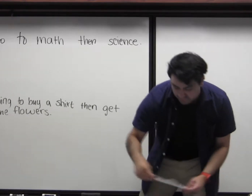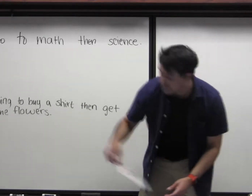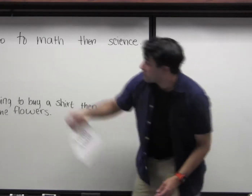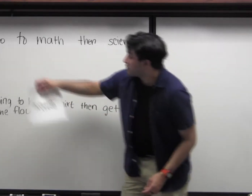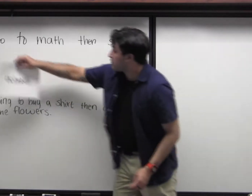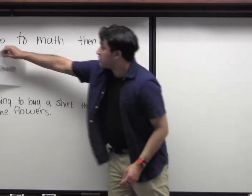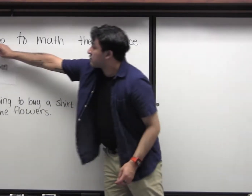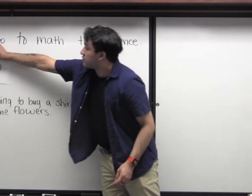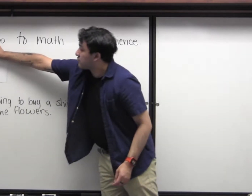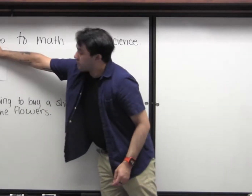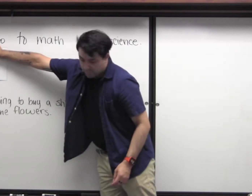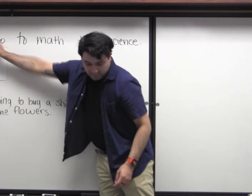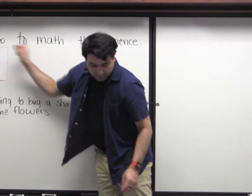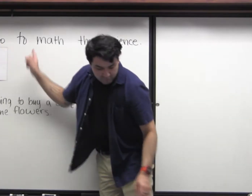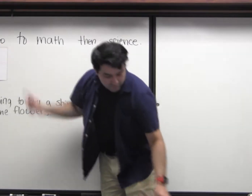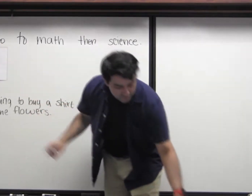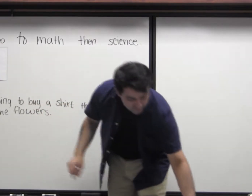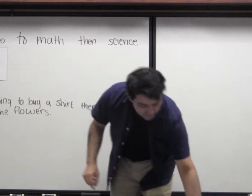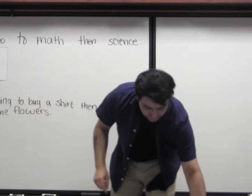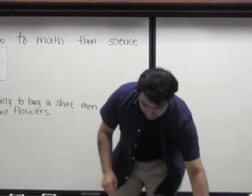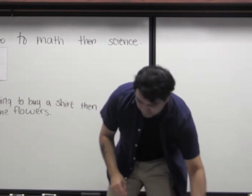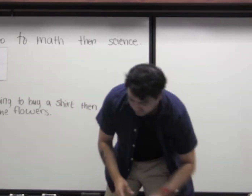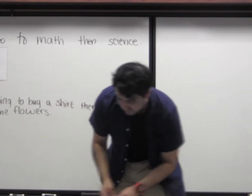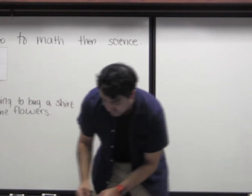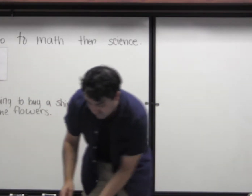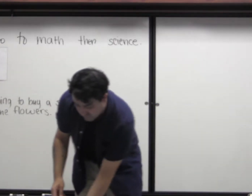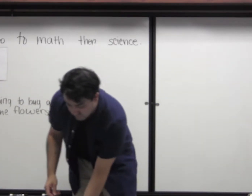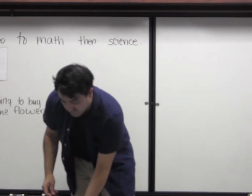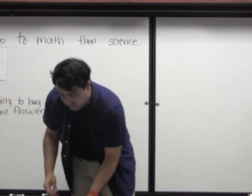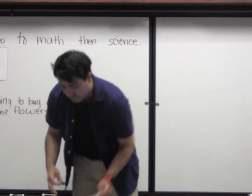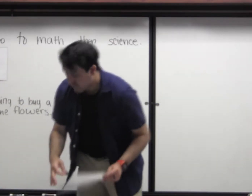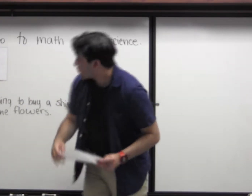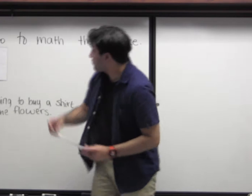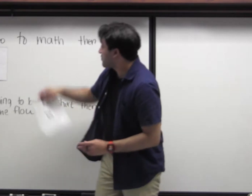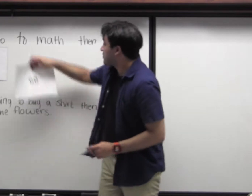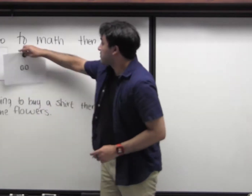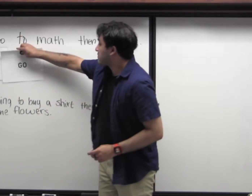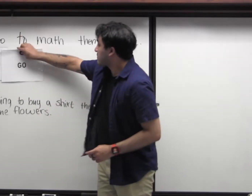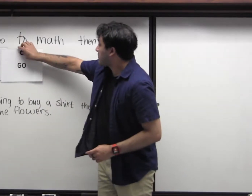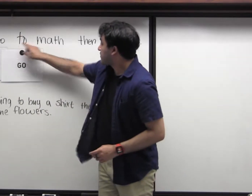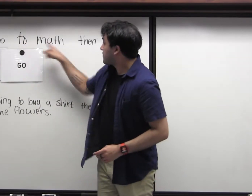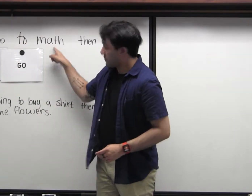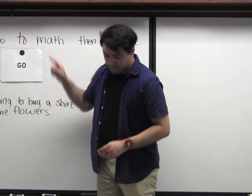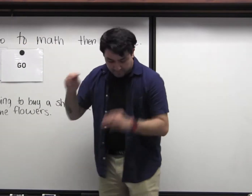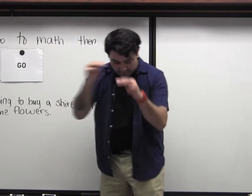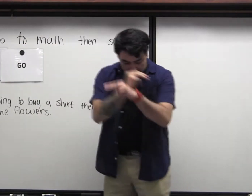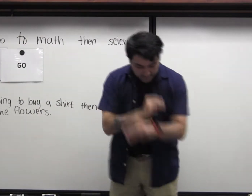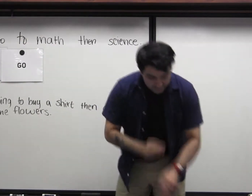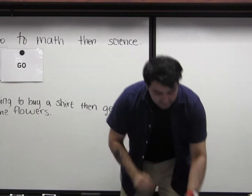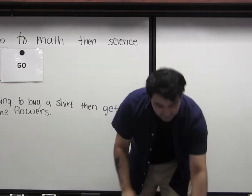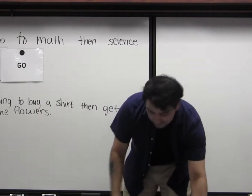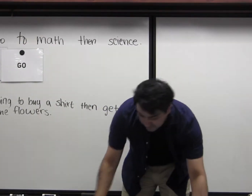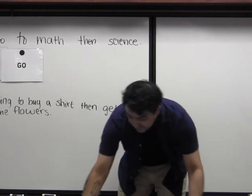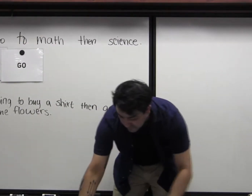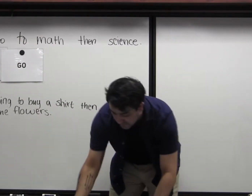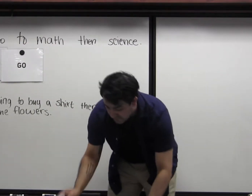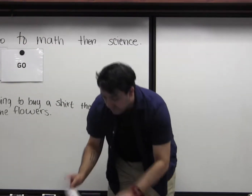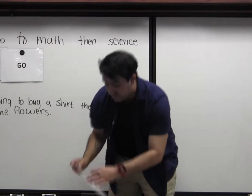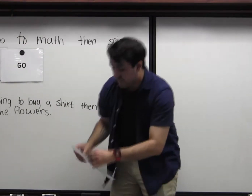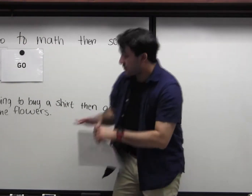just start putting up all of our posters. Hopefully by this point we are confident in our ability to identify